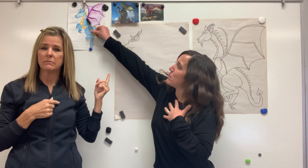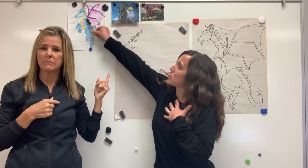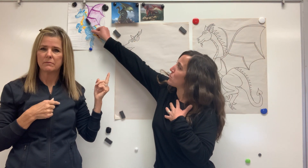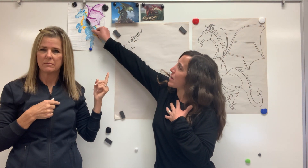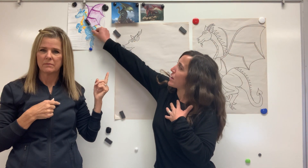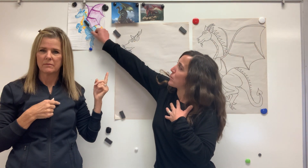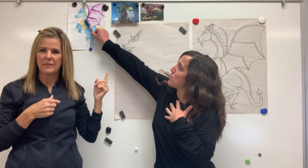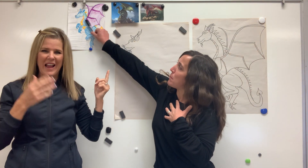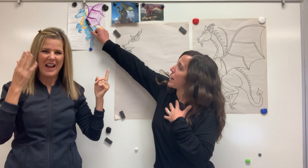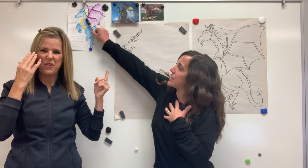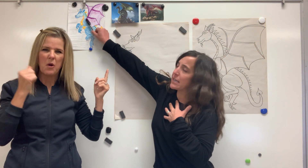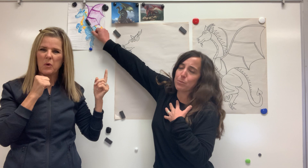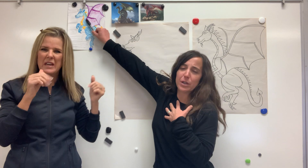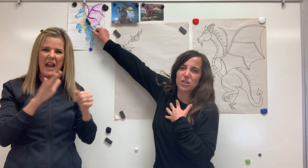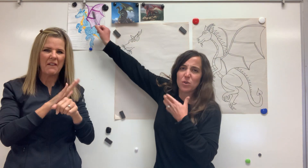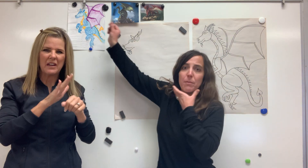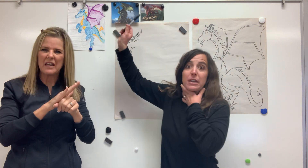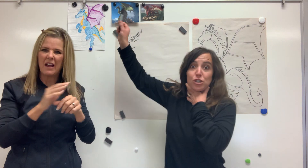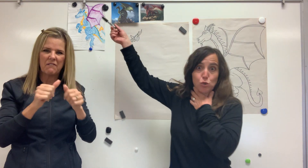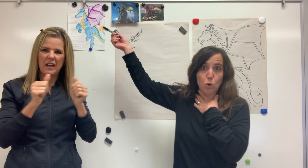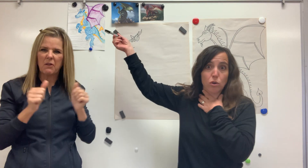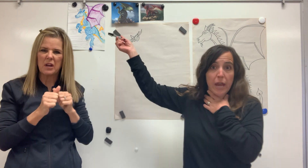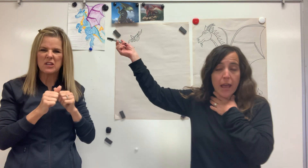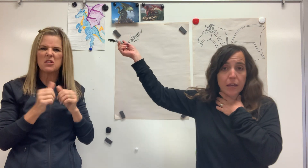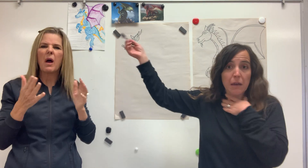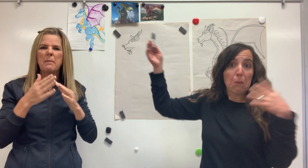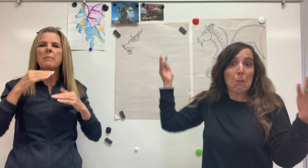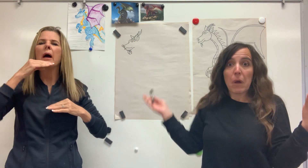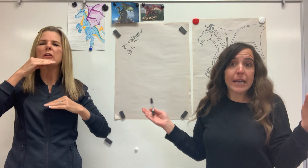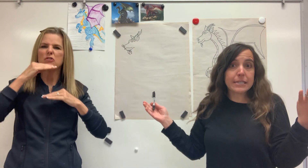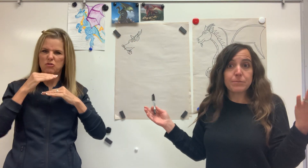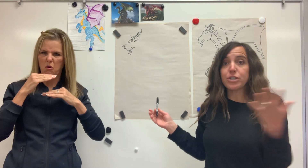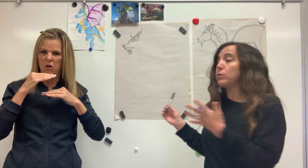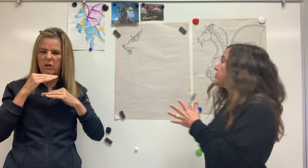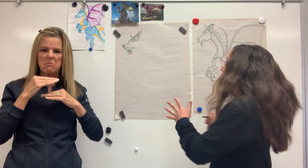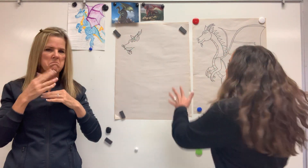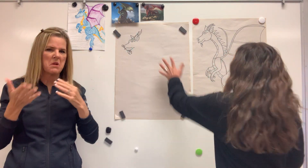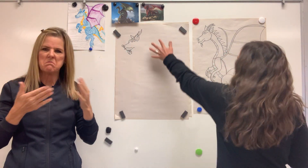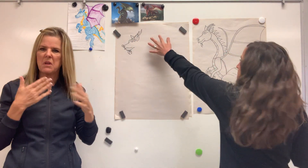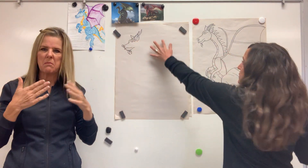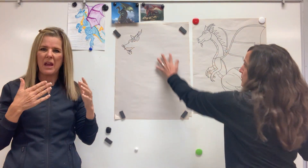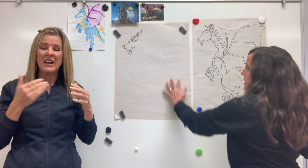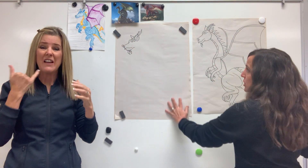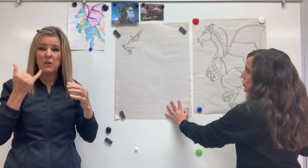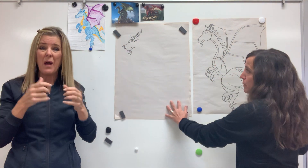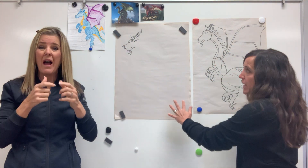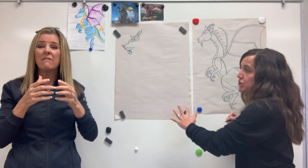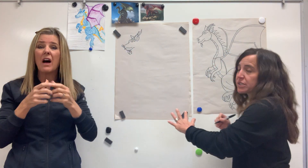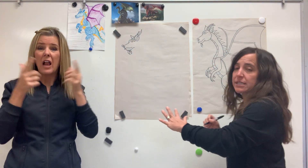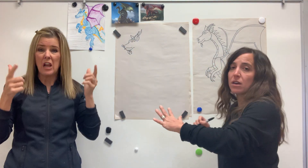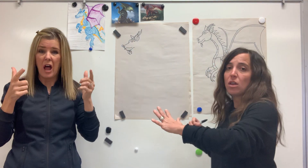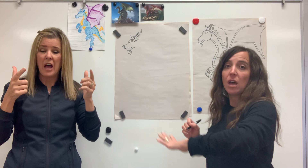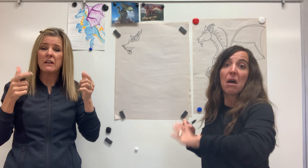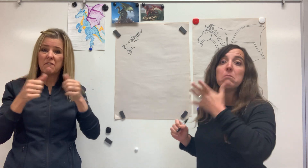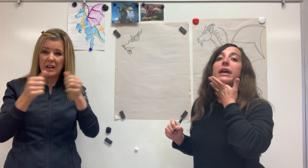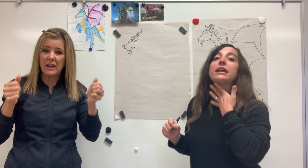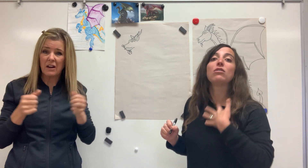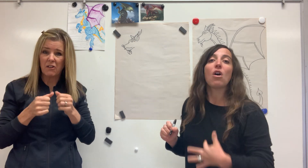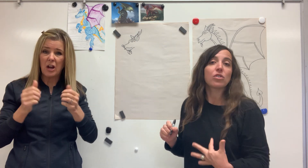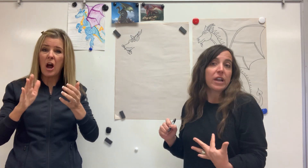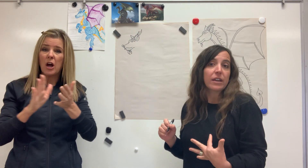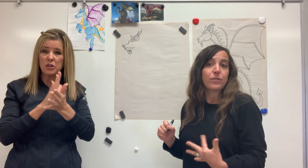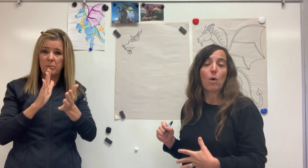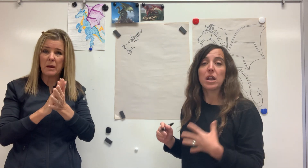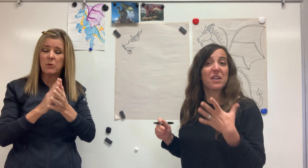I knew that I was gonna run out of room on my example here, so I made a shorter neck. It's up to you. If you've got tons of space on your page still, make